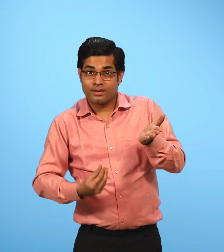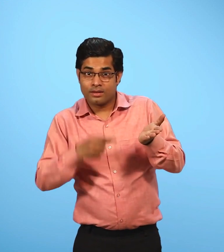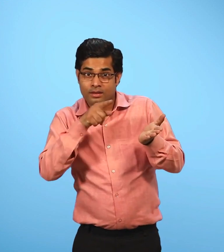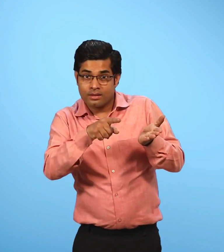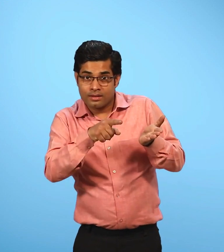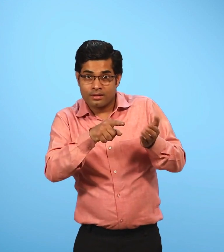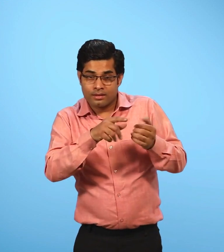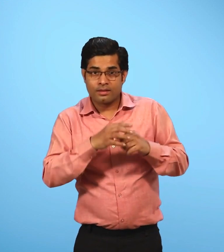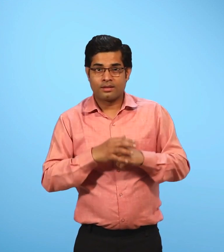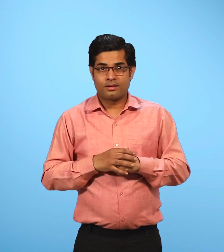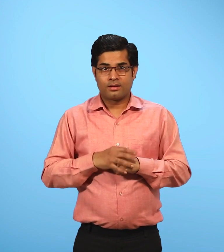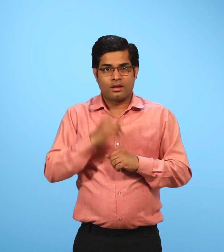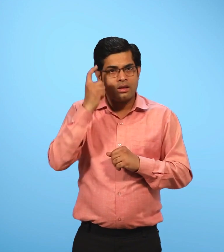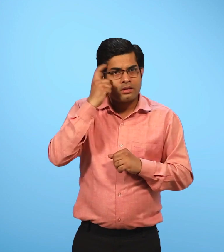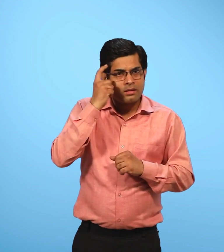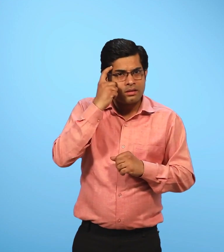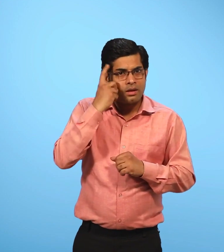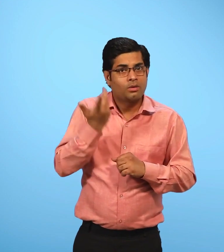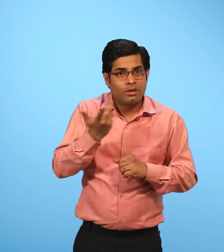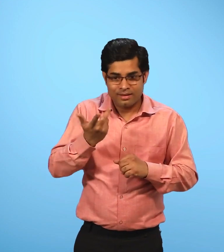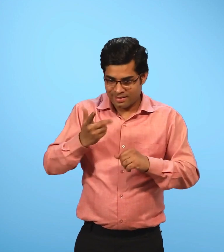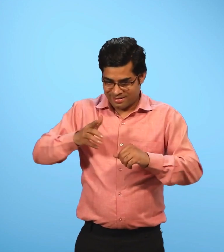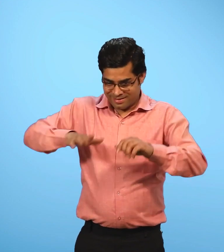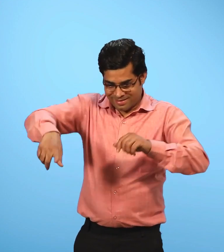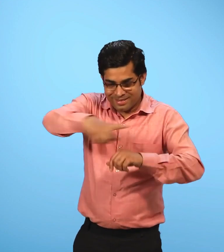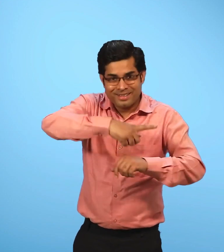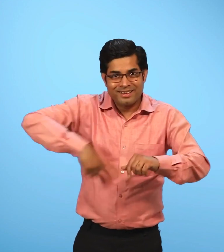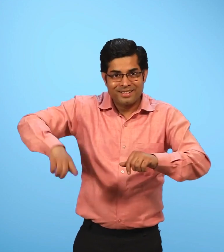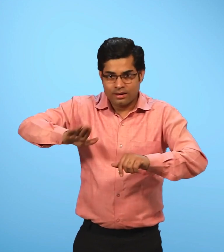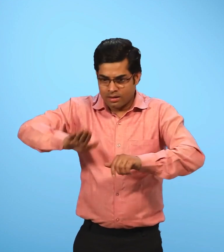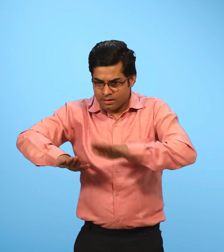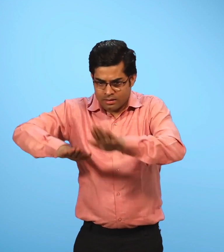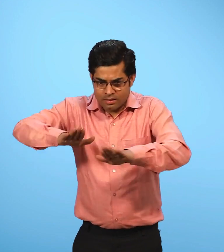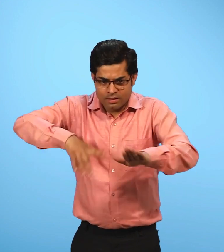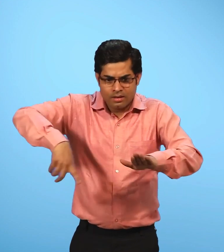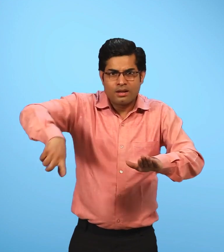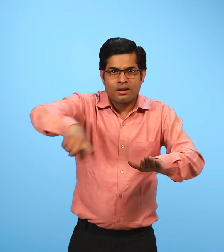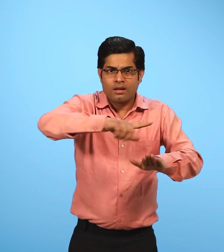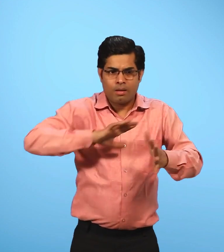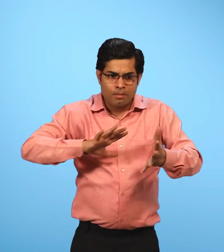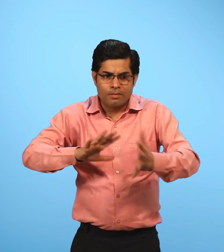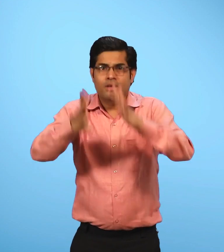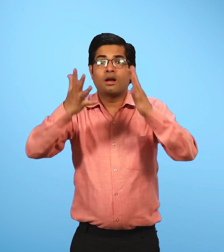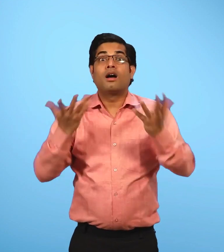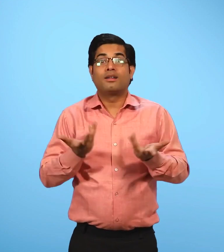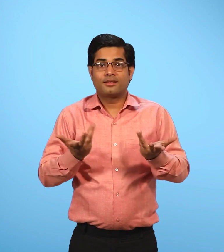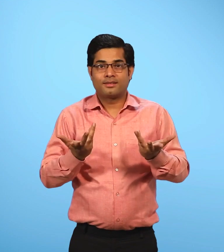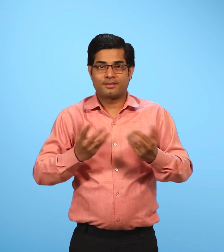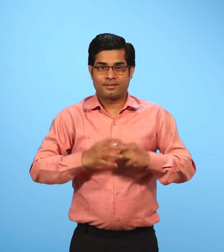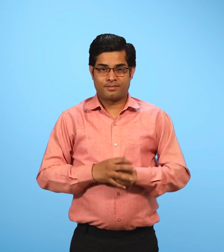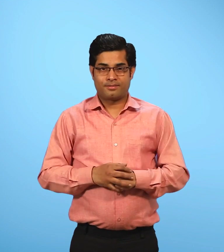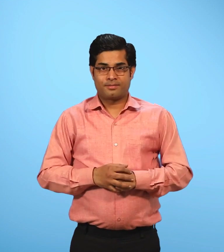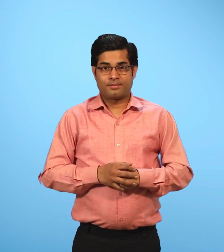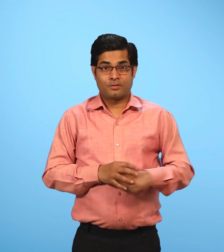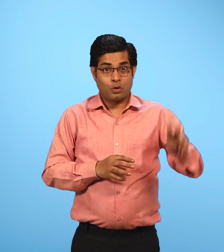Let's read. 1. What made Robinson Crusoe think that the print